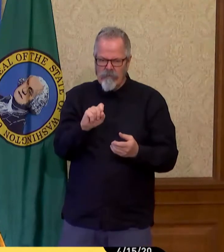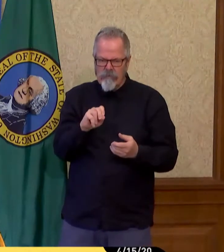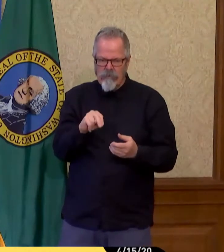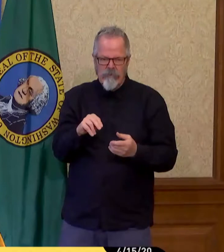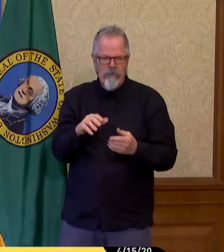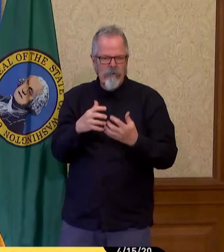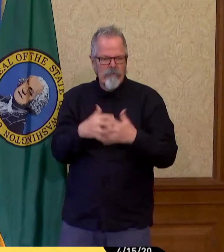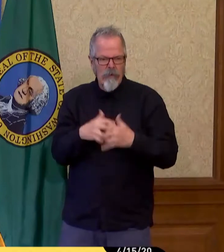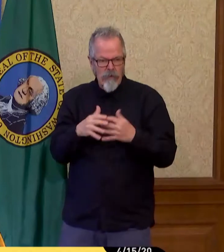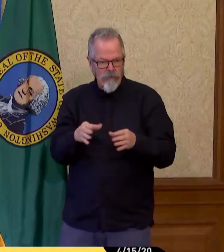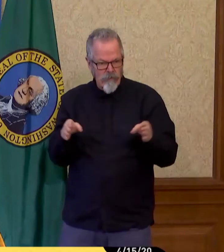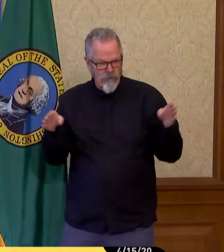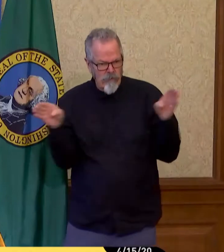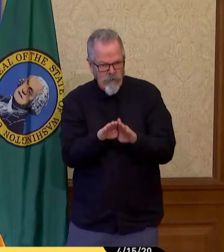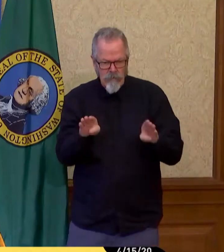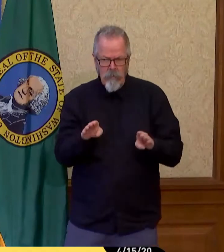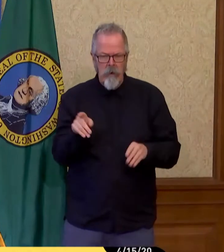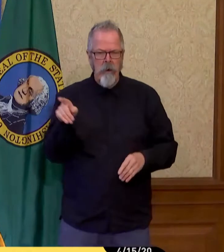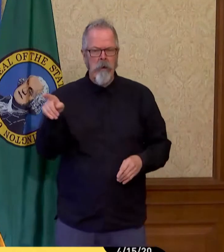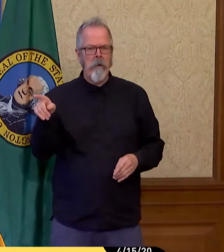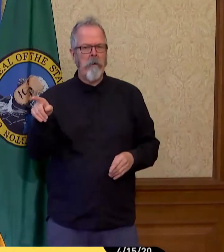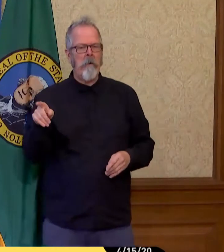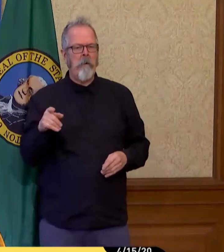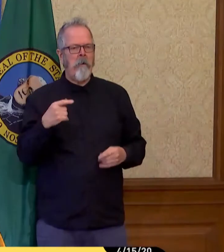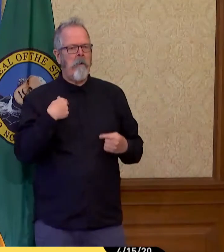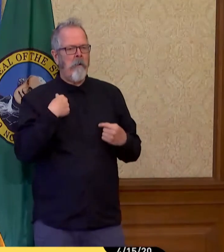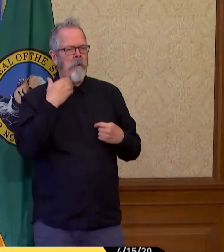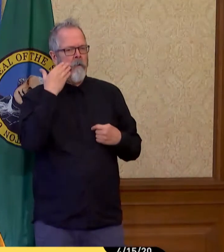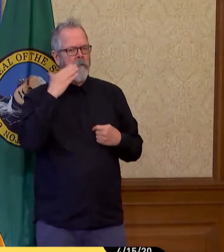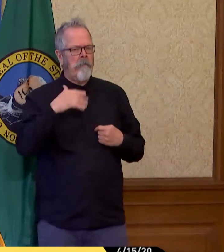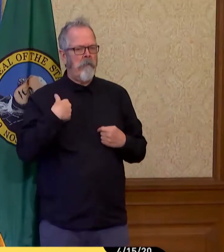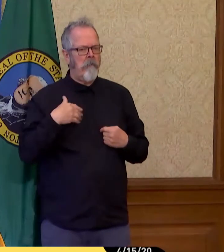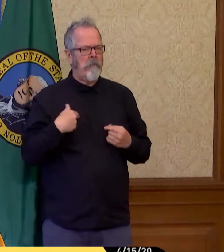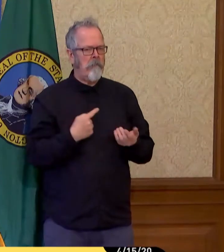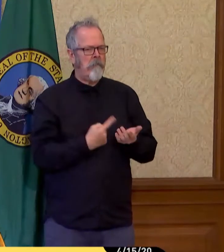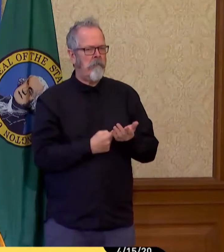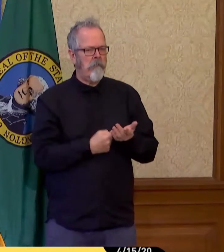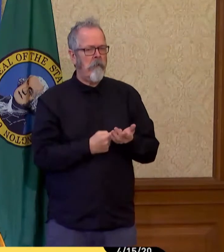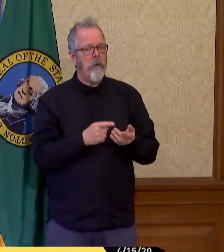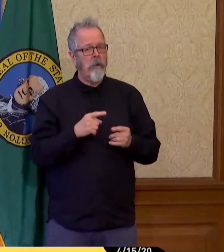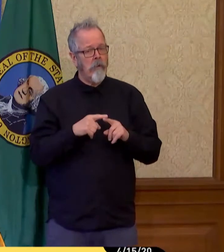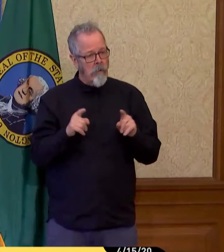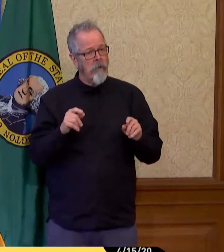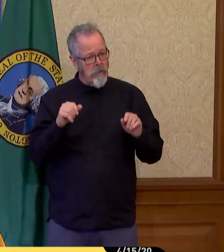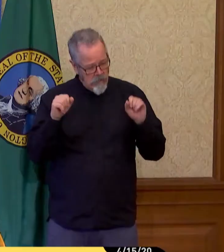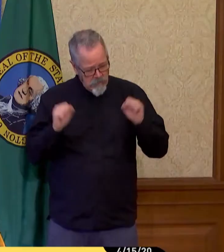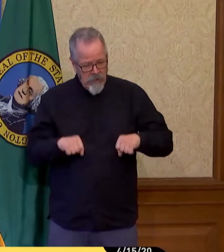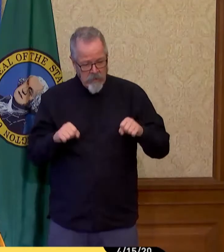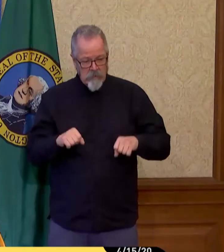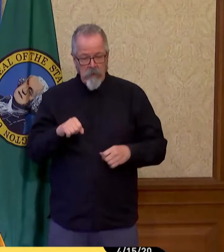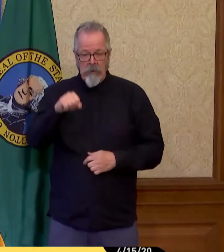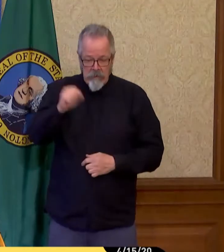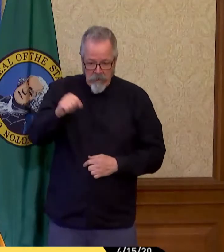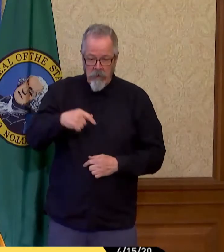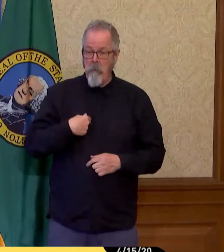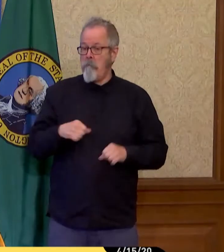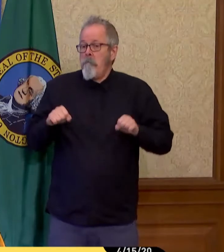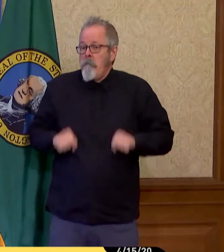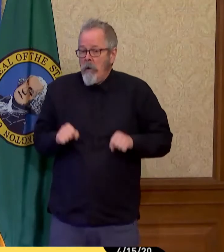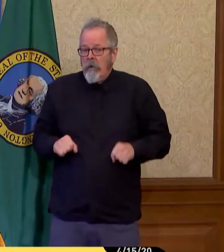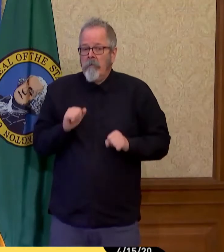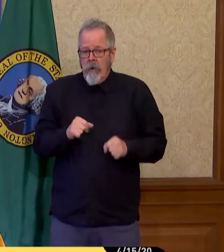something we thought about any specific company or site at the moment. Next question comes from Drew with King 5.